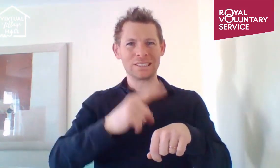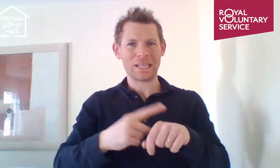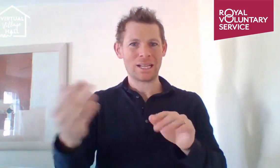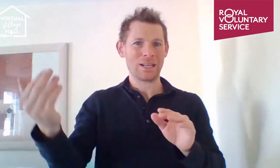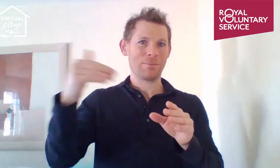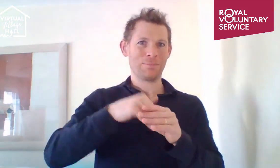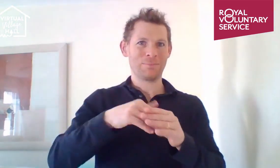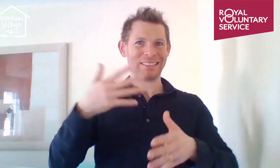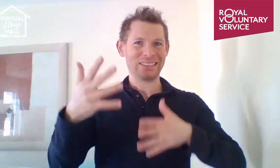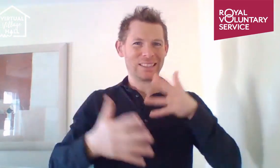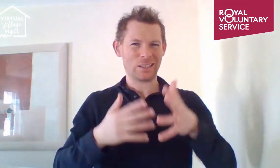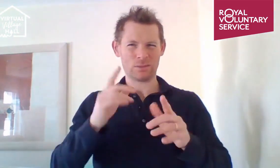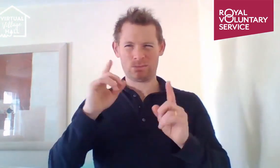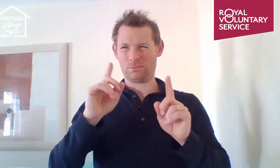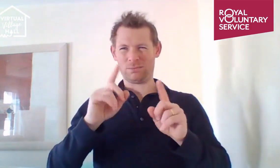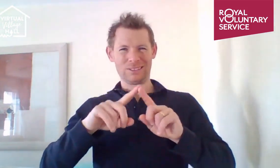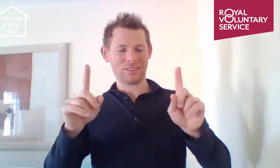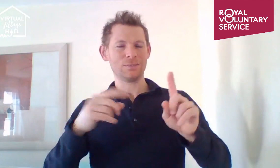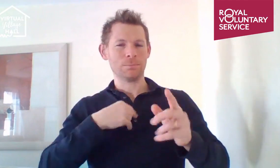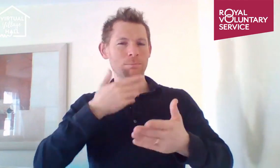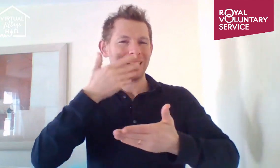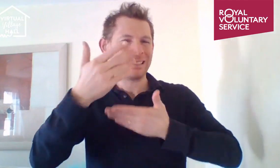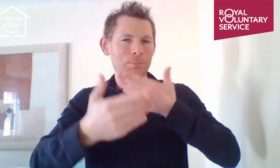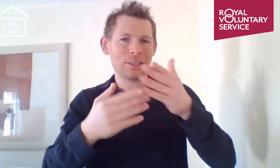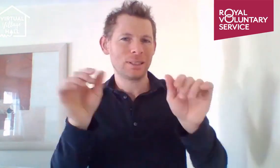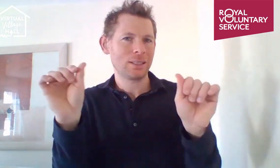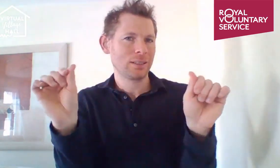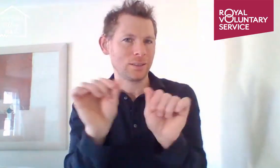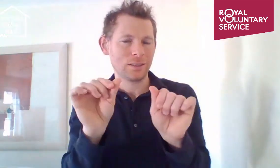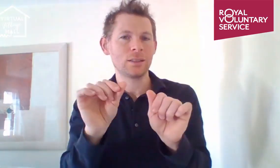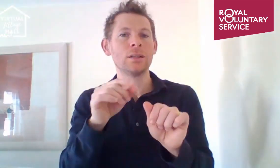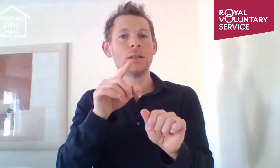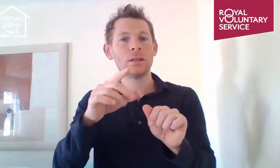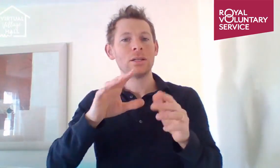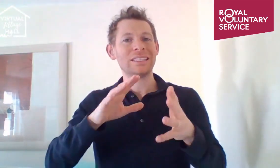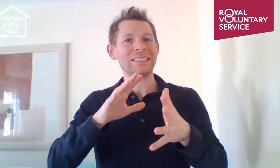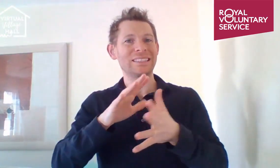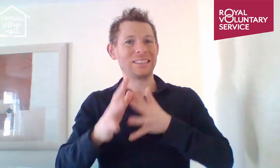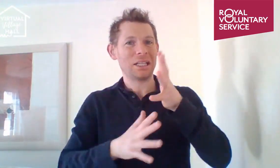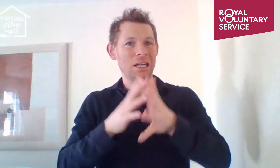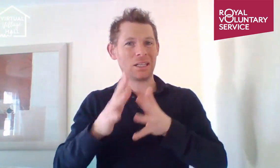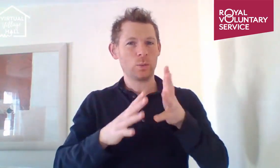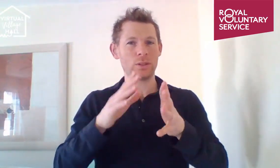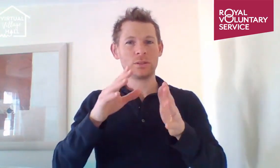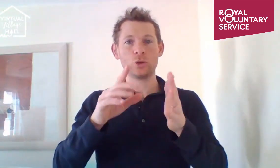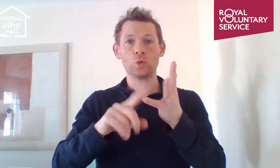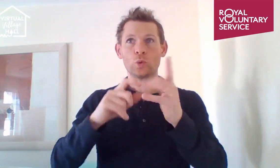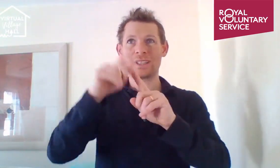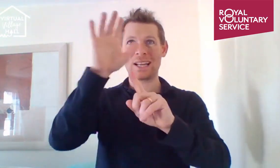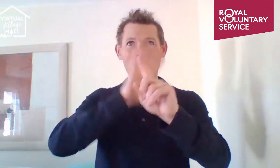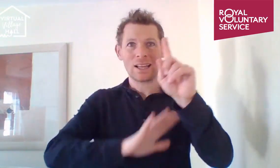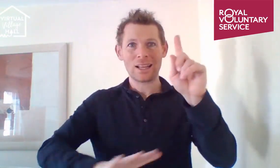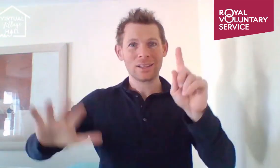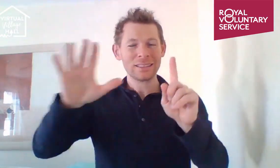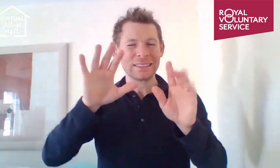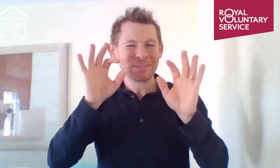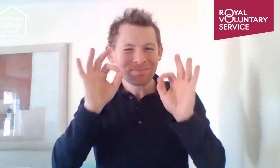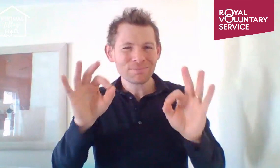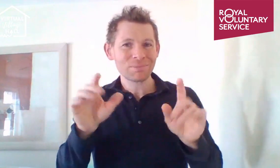school. And if this is your first time here, you might not understand what I mean by that. But sign language